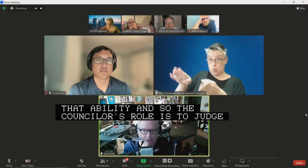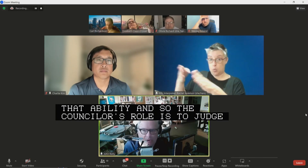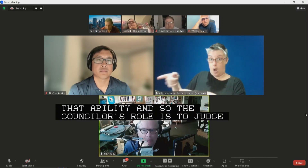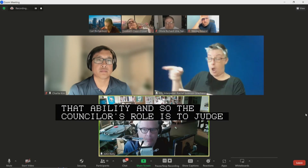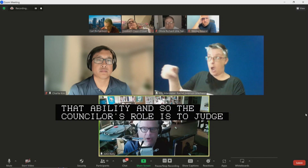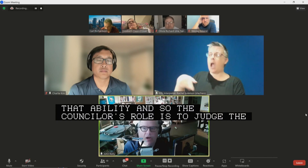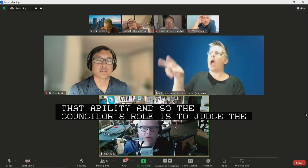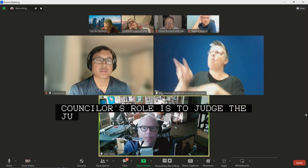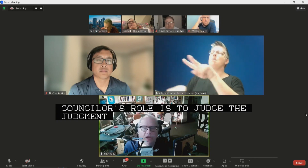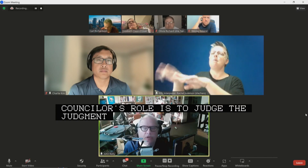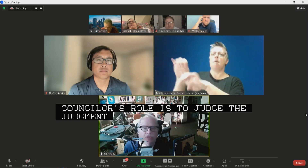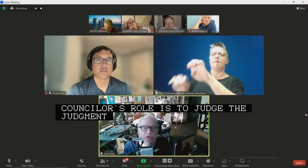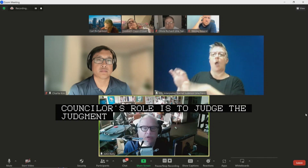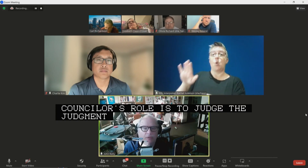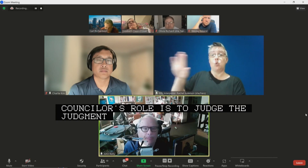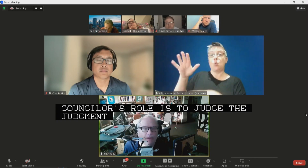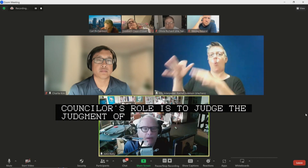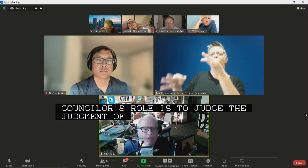patient.